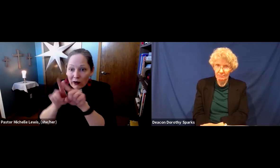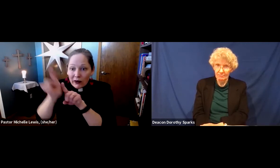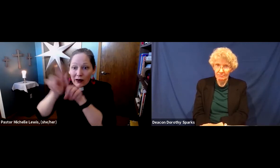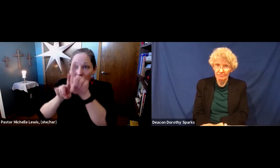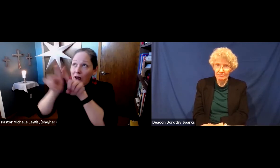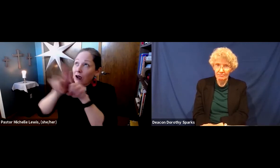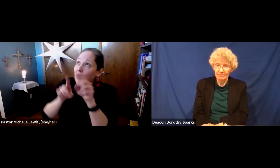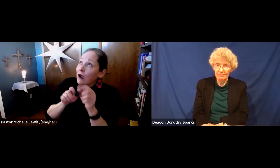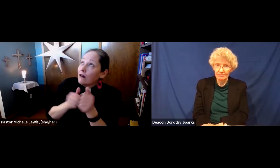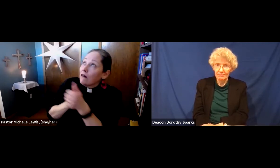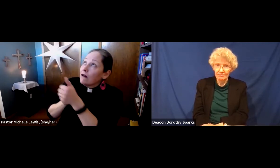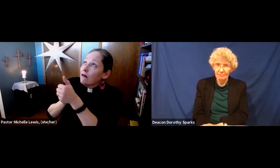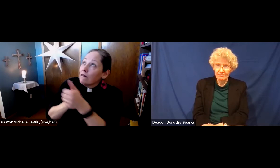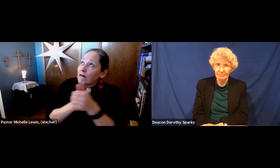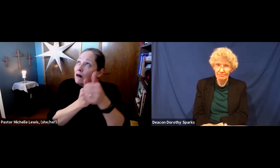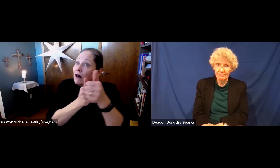to find the Savior of the world.